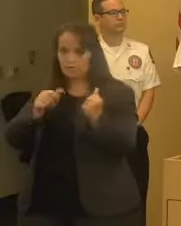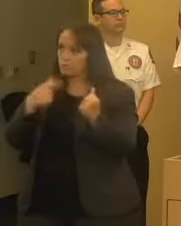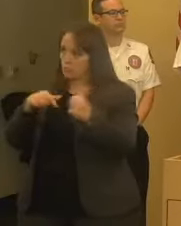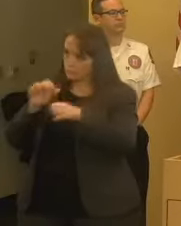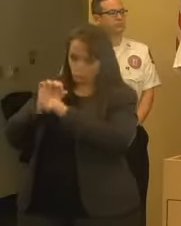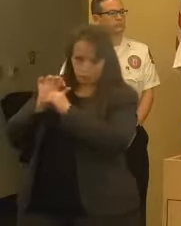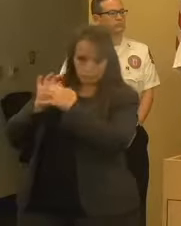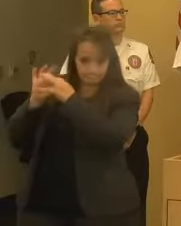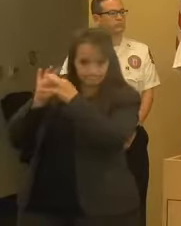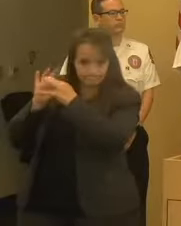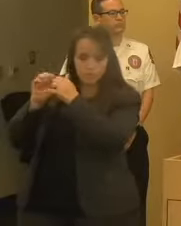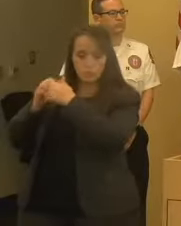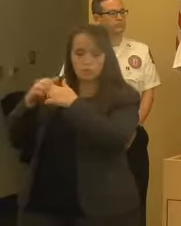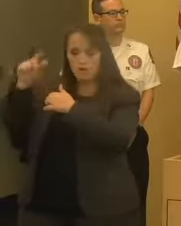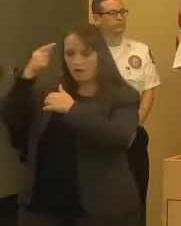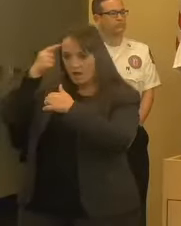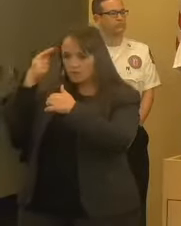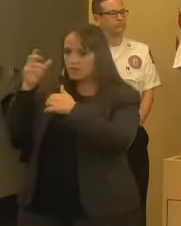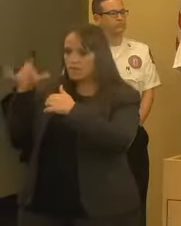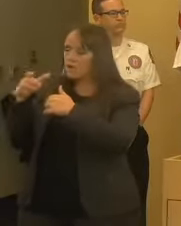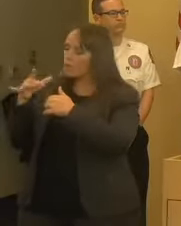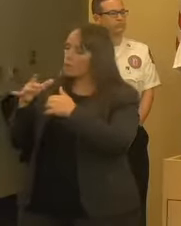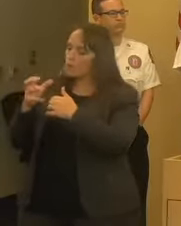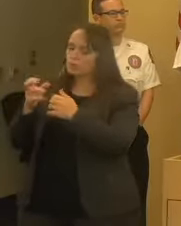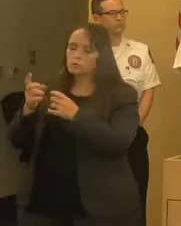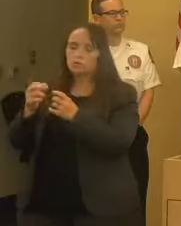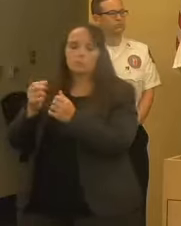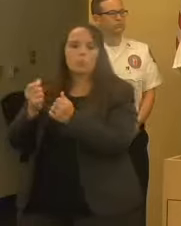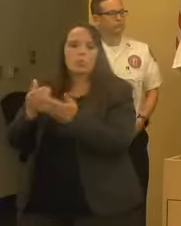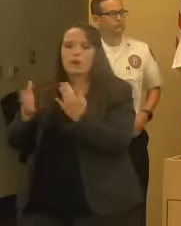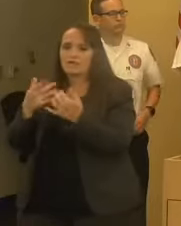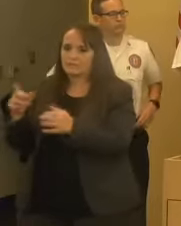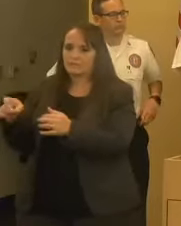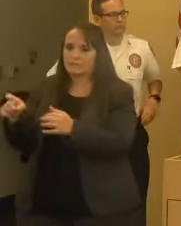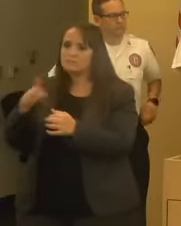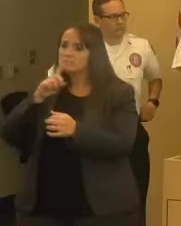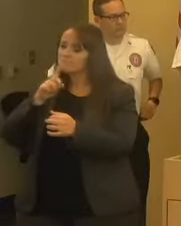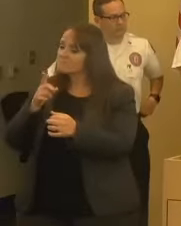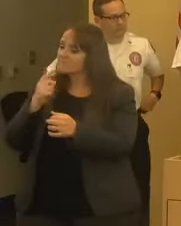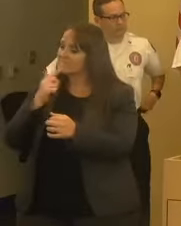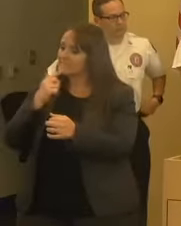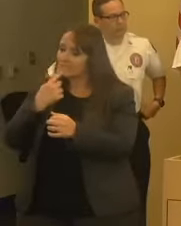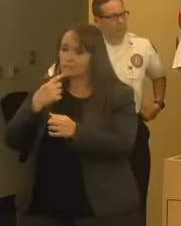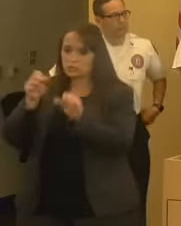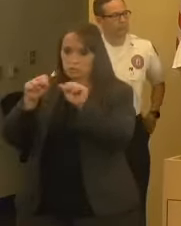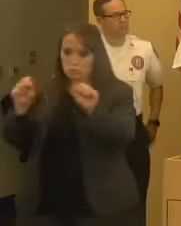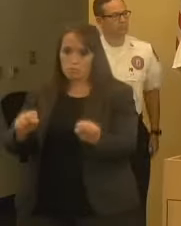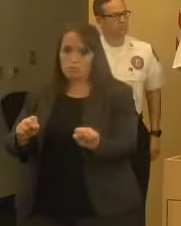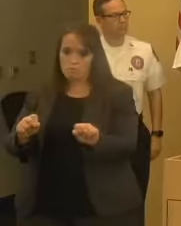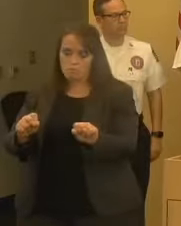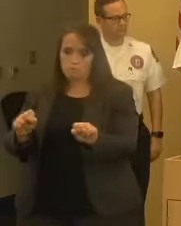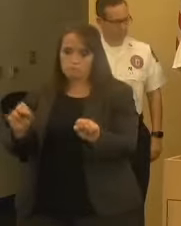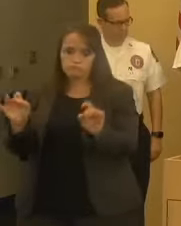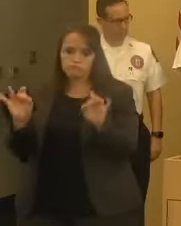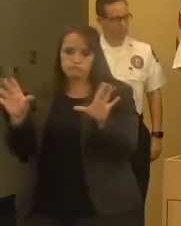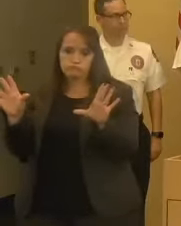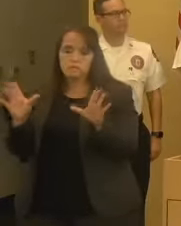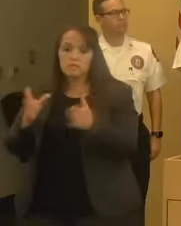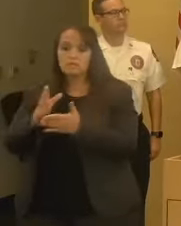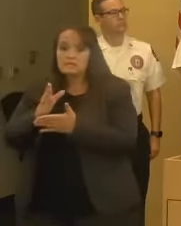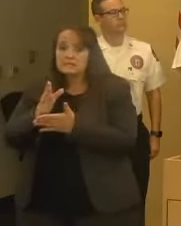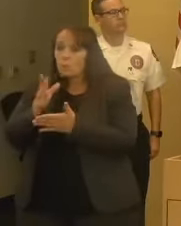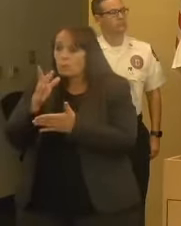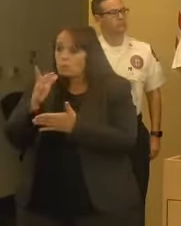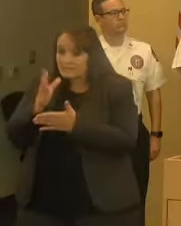working together. We want to do everything possible. This is a serious storm, and somebody is going to get